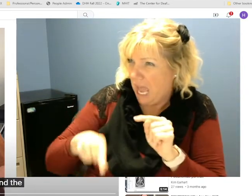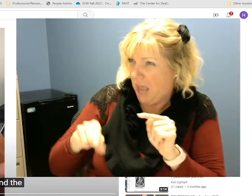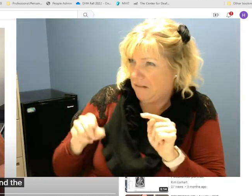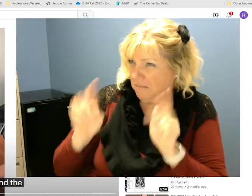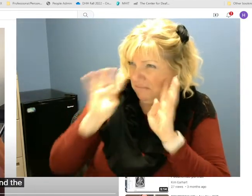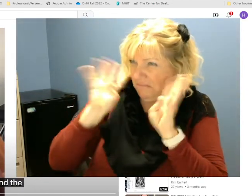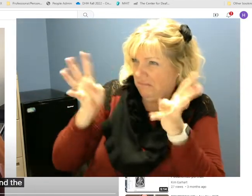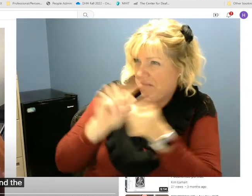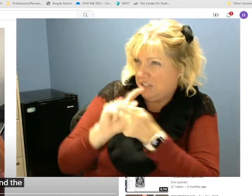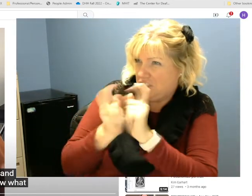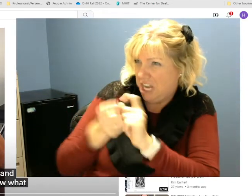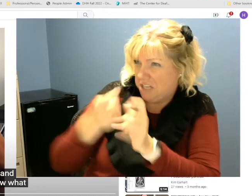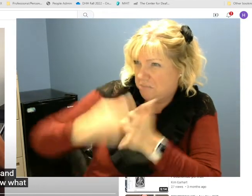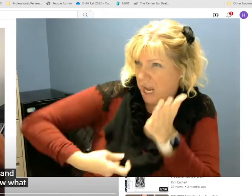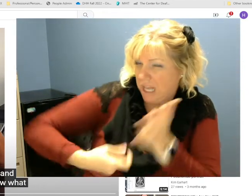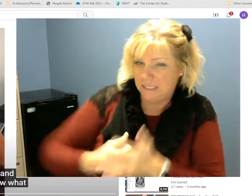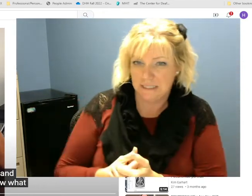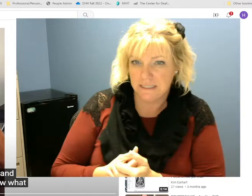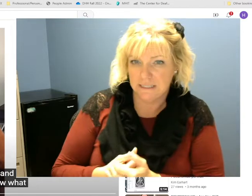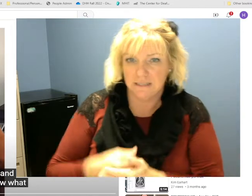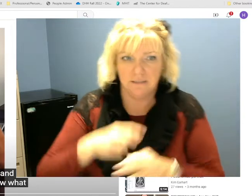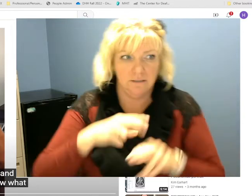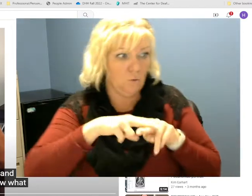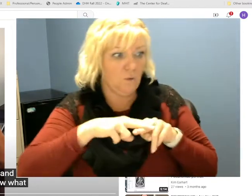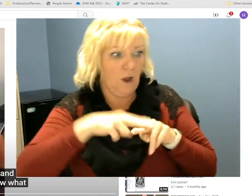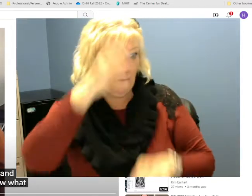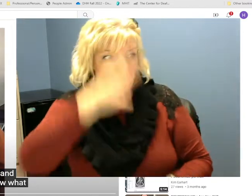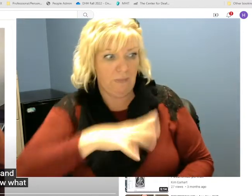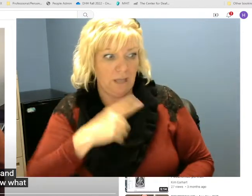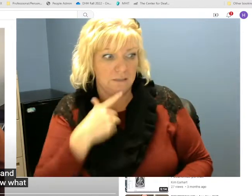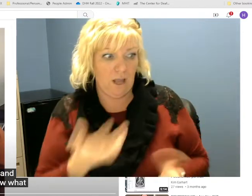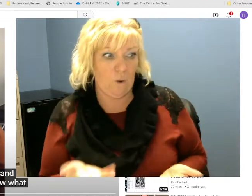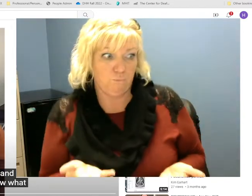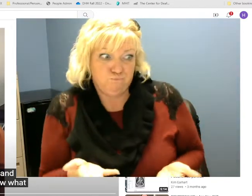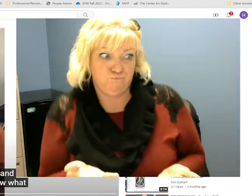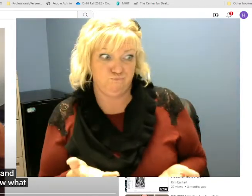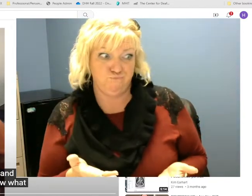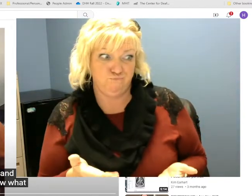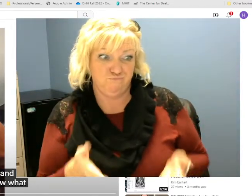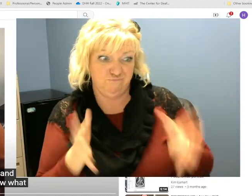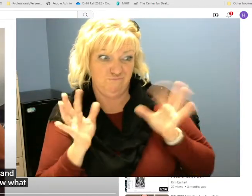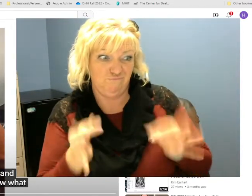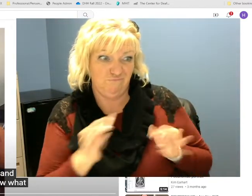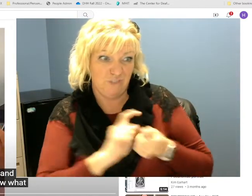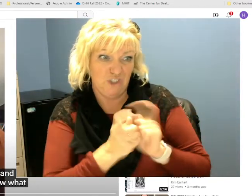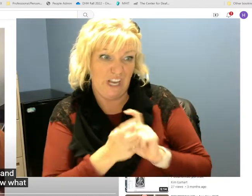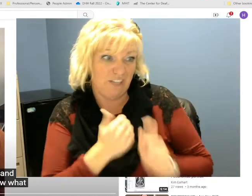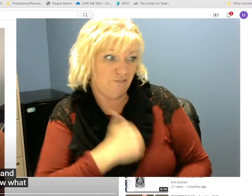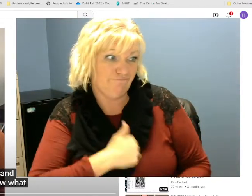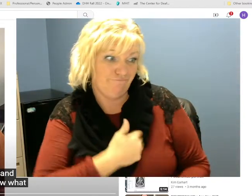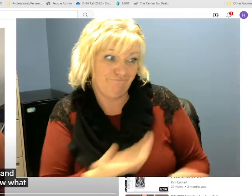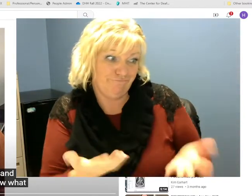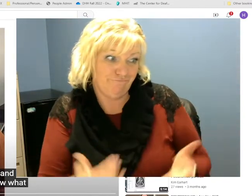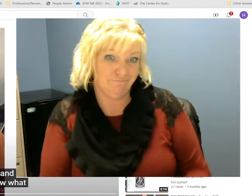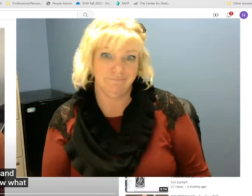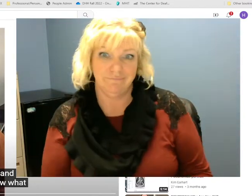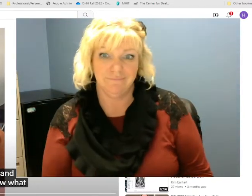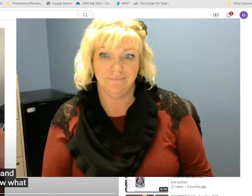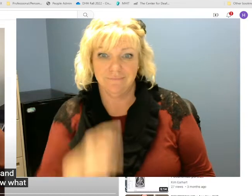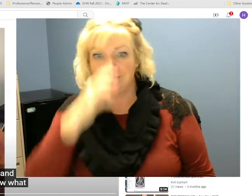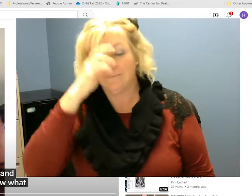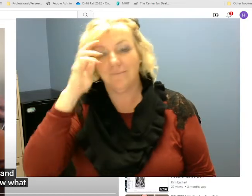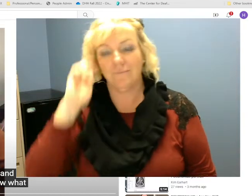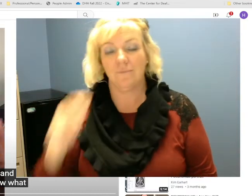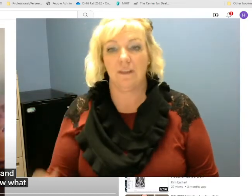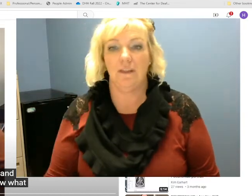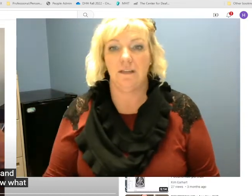And the railroad guy's like, kind of like, well, I did, you know. And then